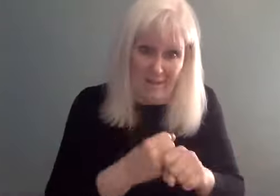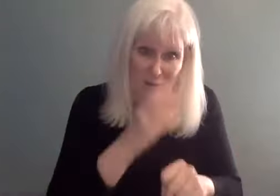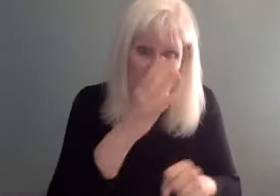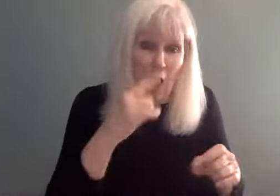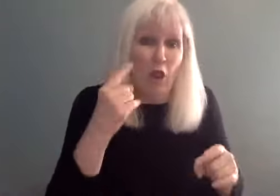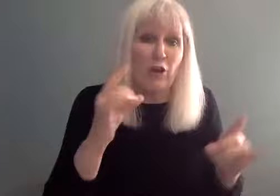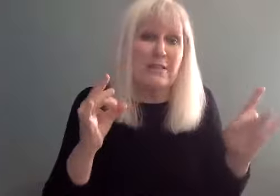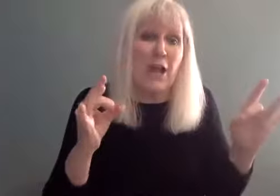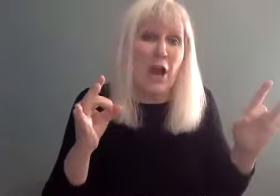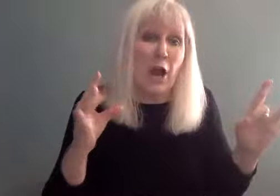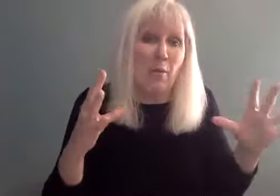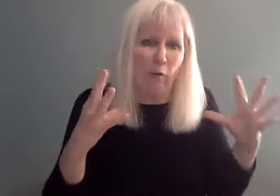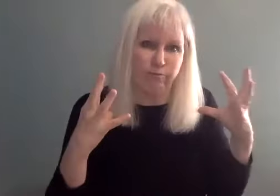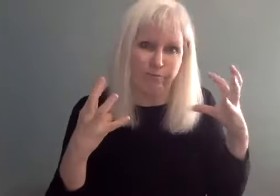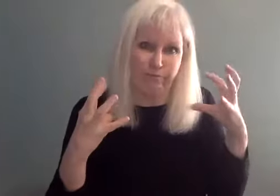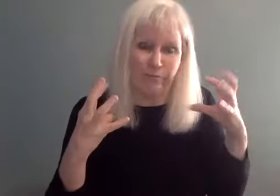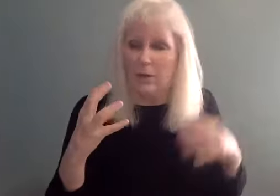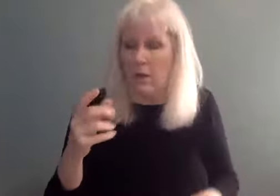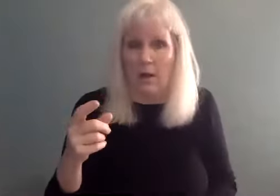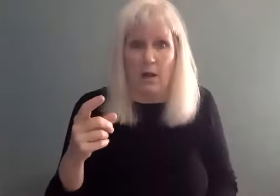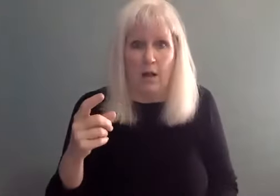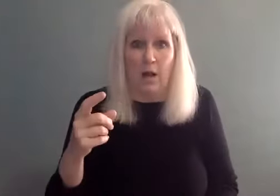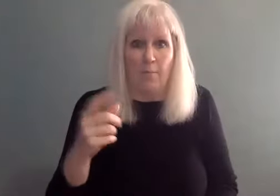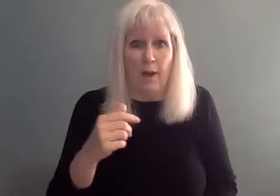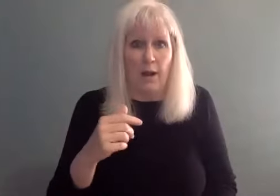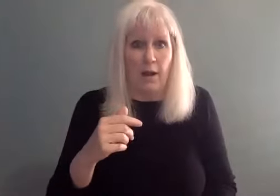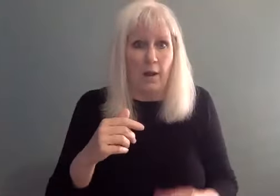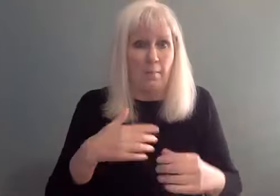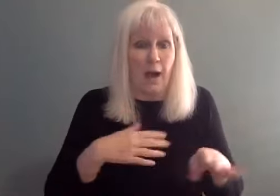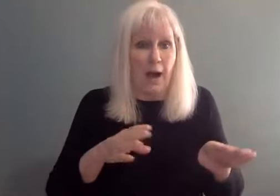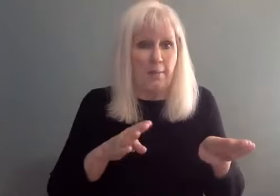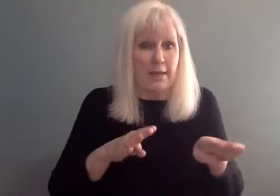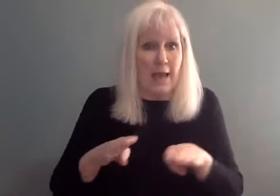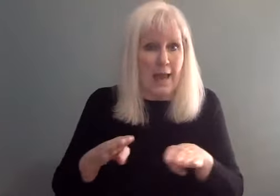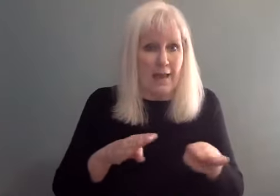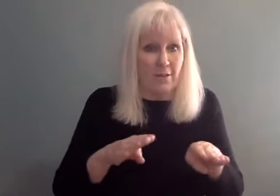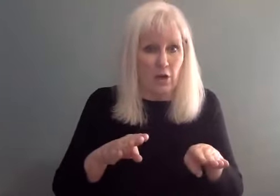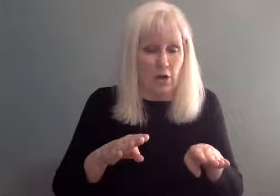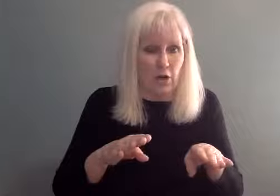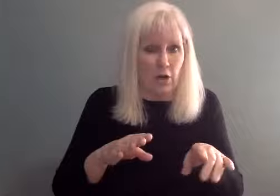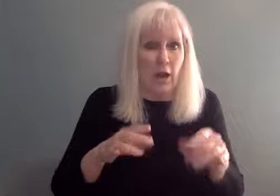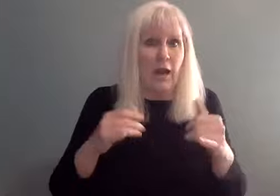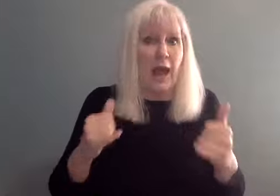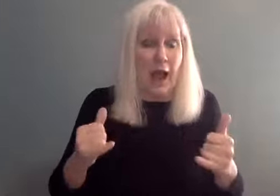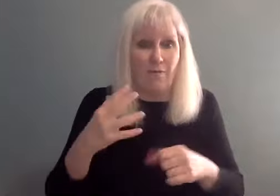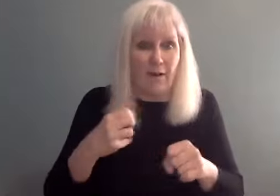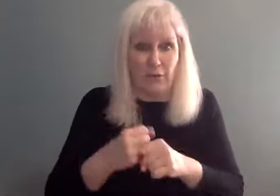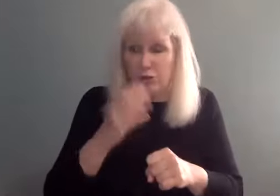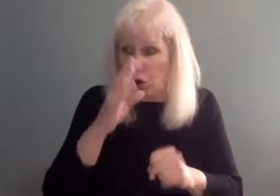just a mess. And then they saw what you had done with me, the example. She said, I didn't even recognize you. 4